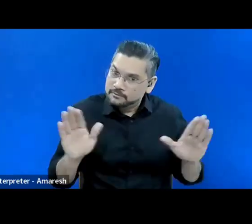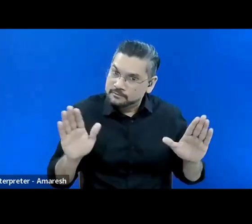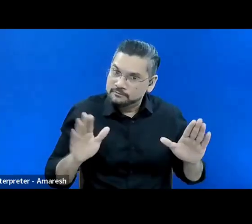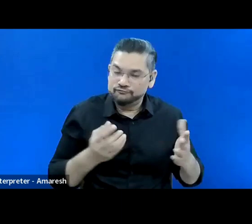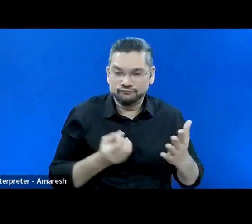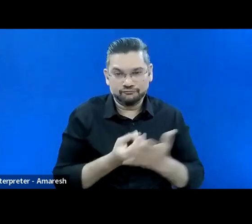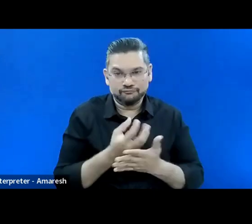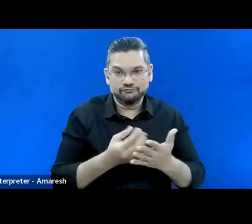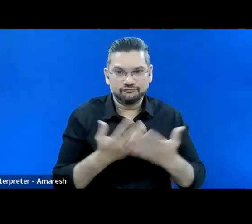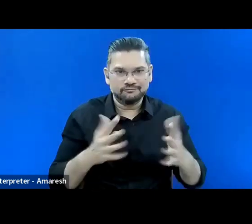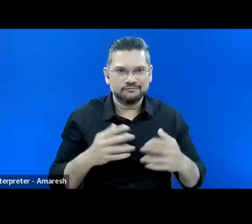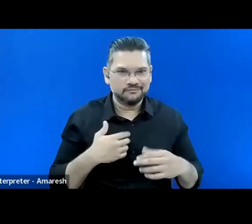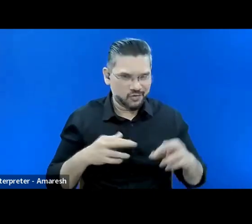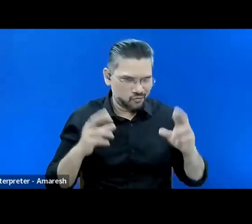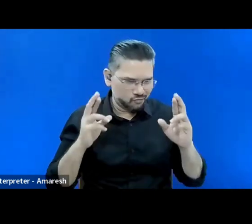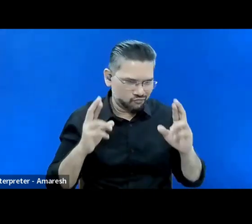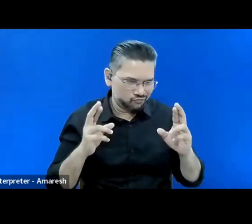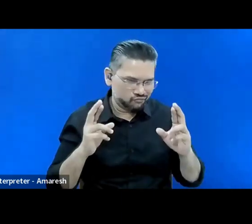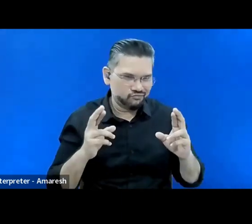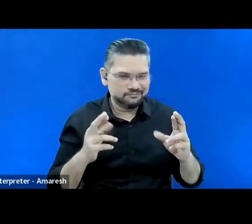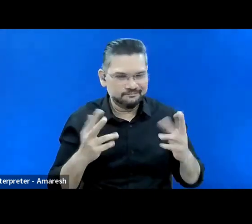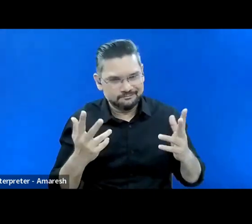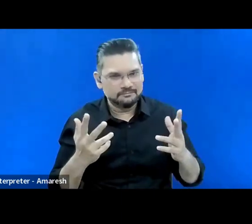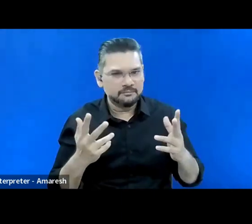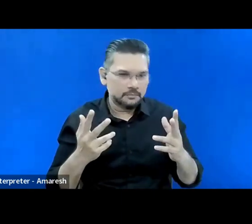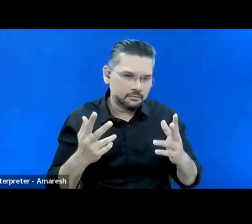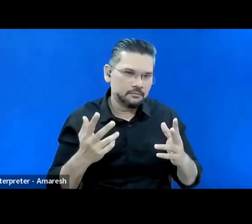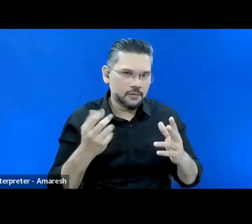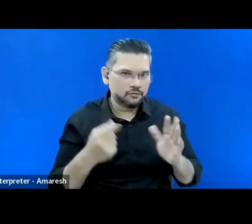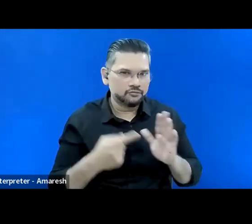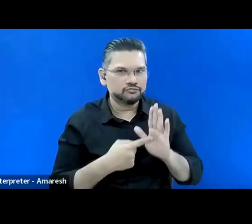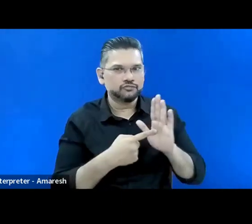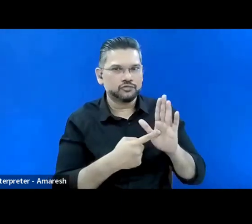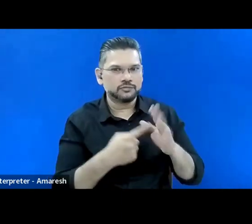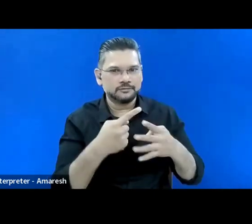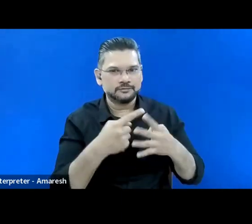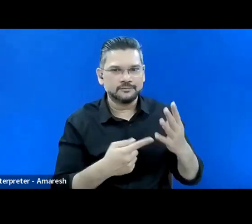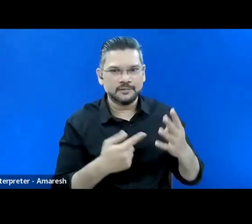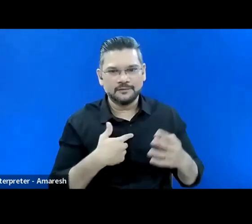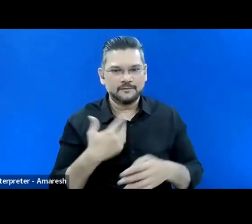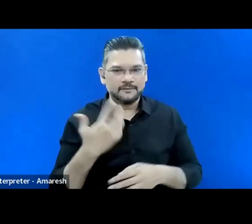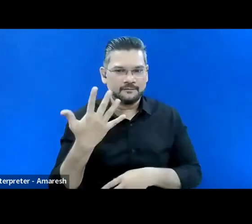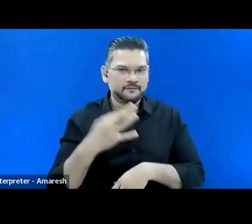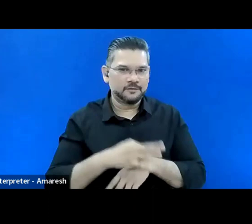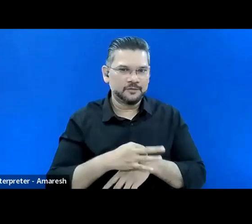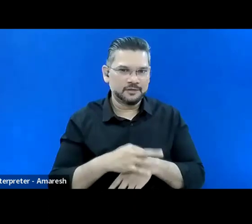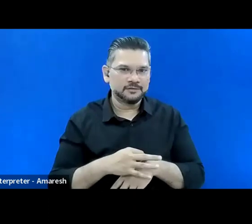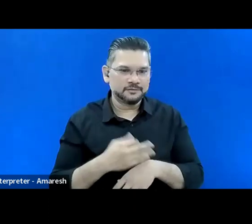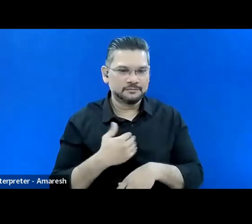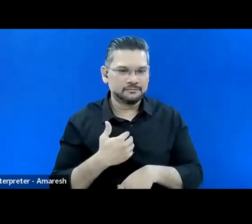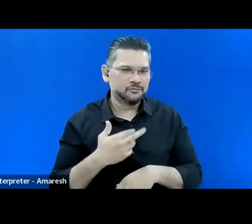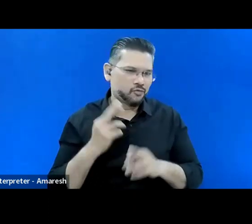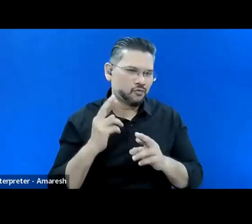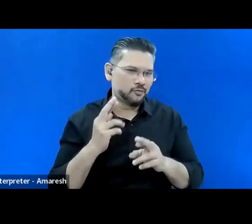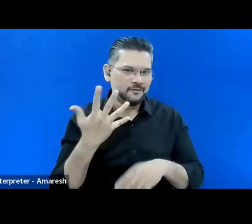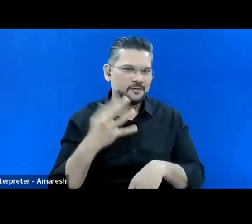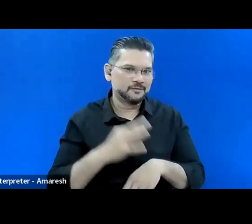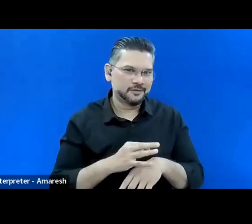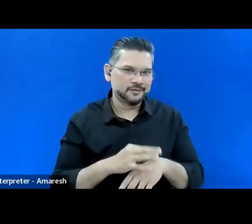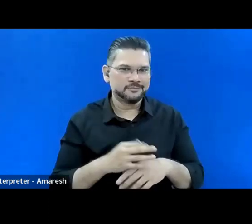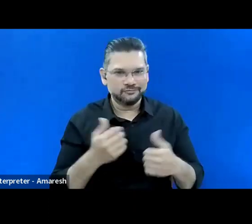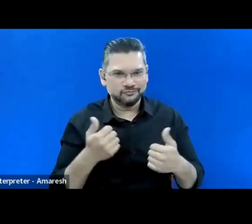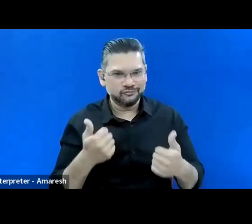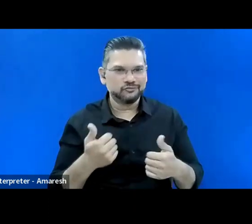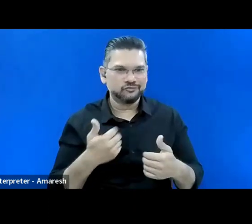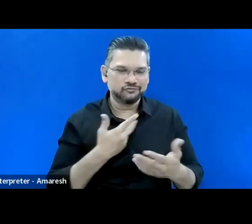able to highlight some of the things. I had 5 minutes and I hope I've utilized those minutes properly. So I'm going to